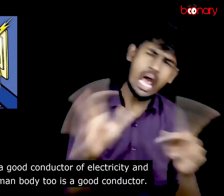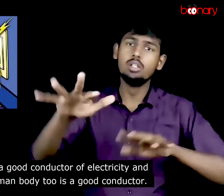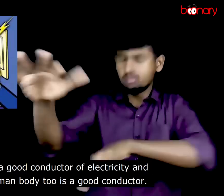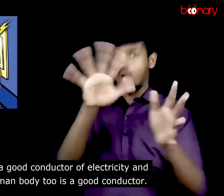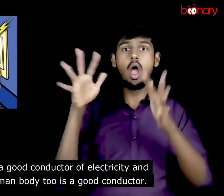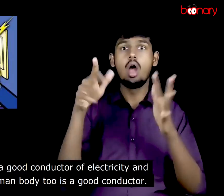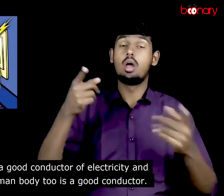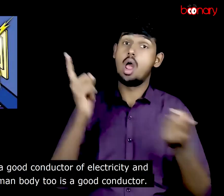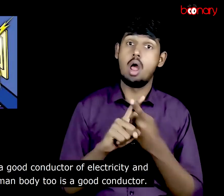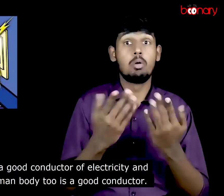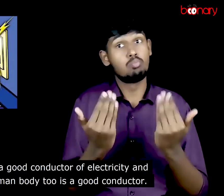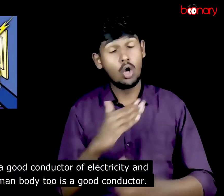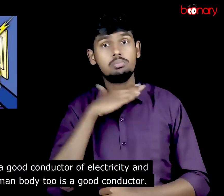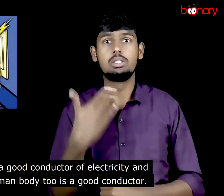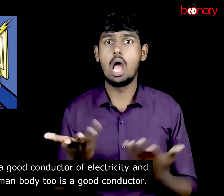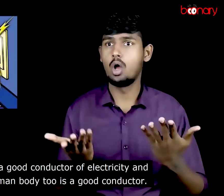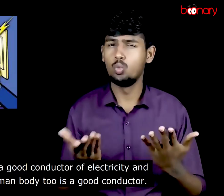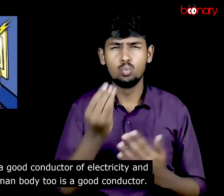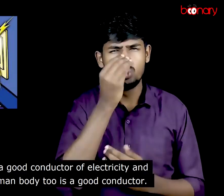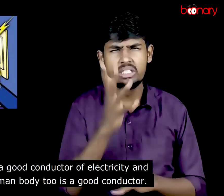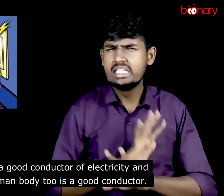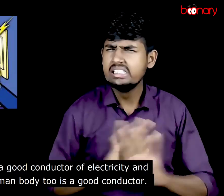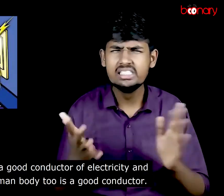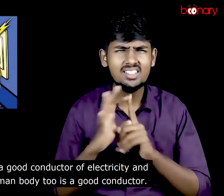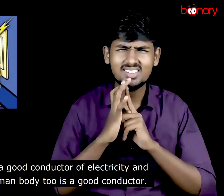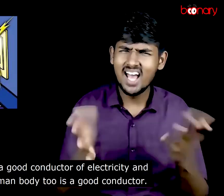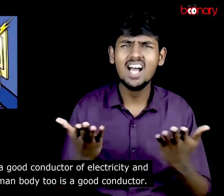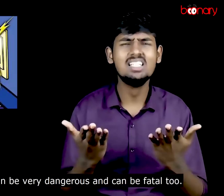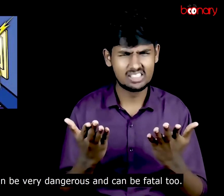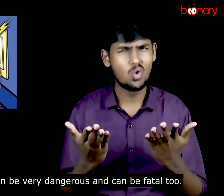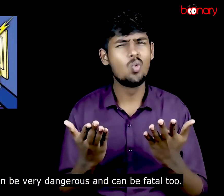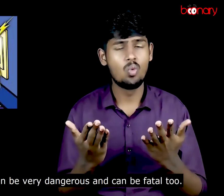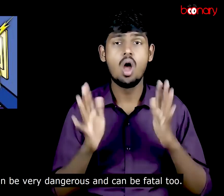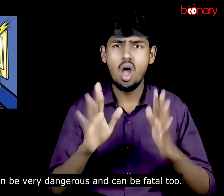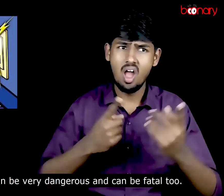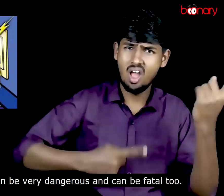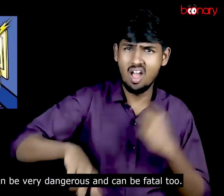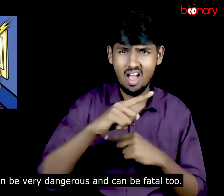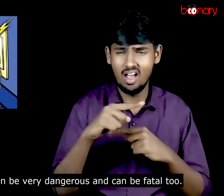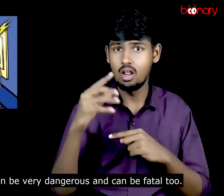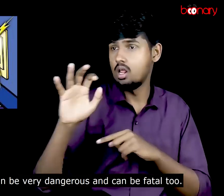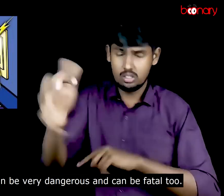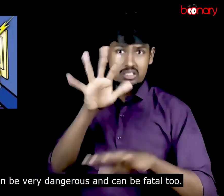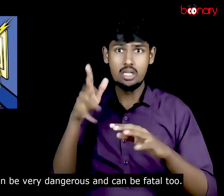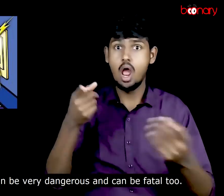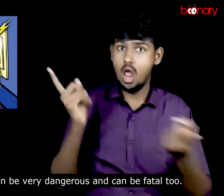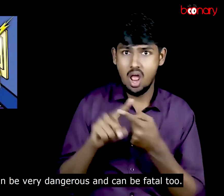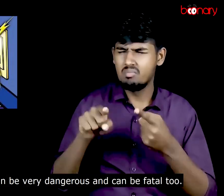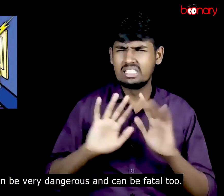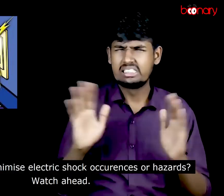electricity, and our human body too is a good conductor. The hazard can be very dangerous and can be fatal too.